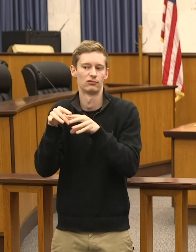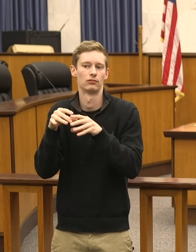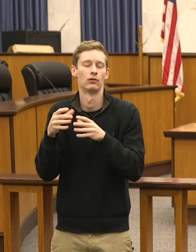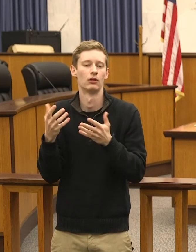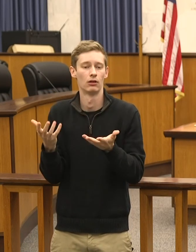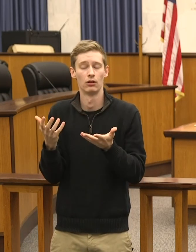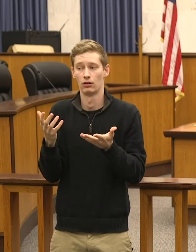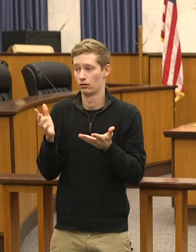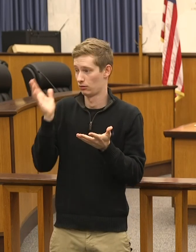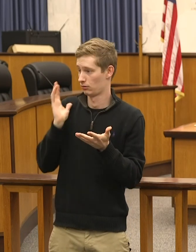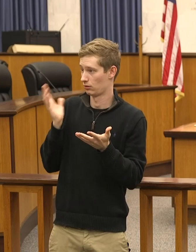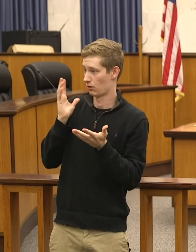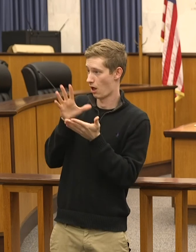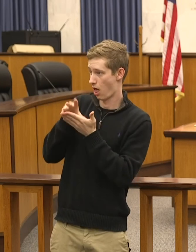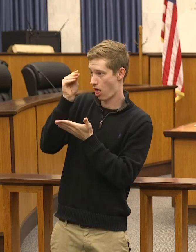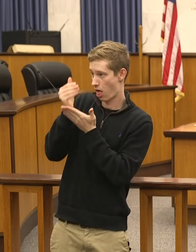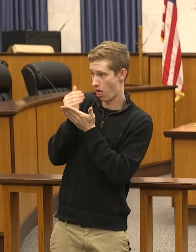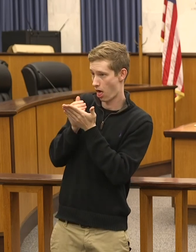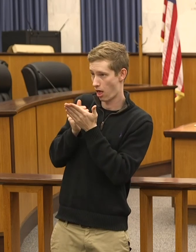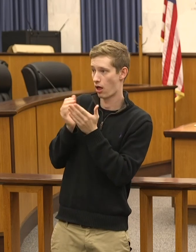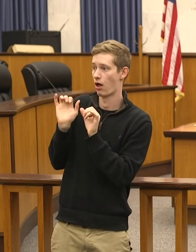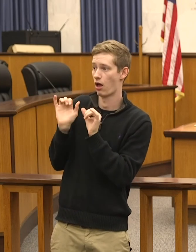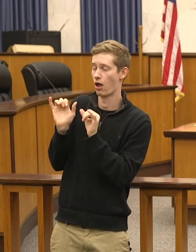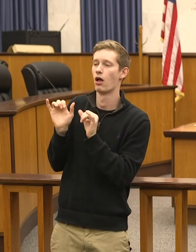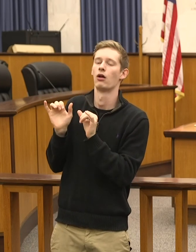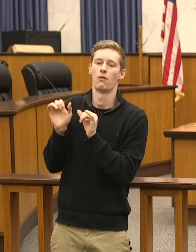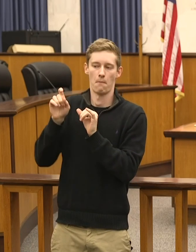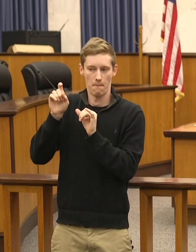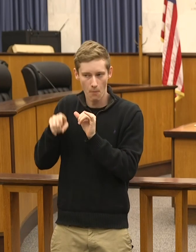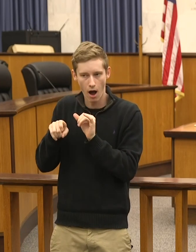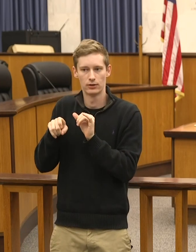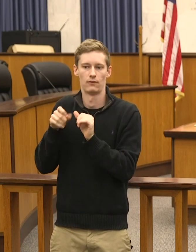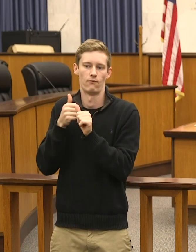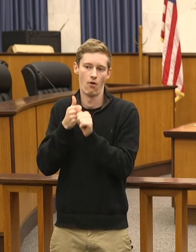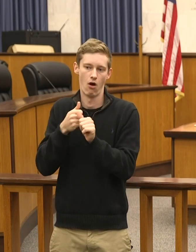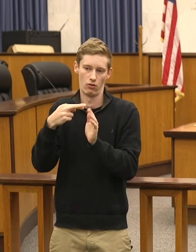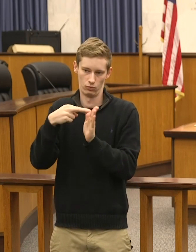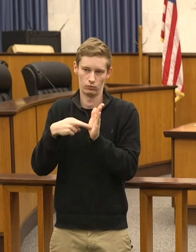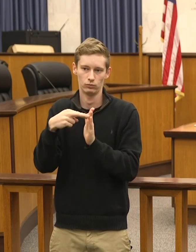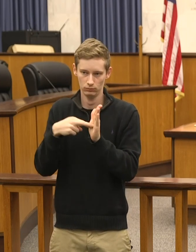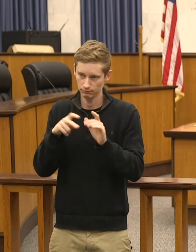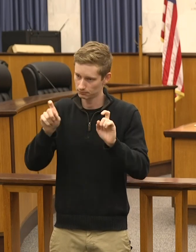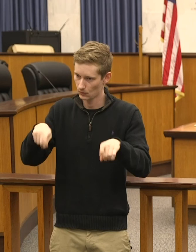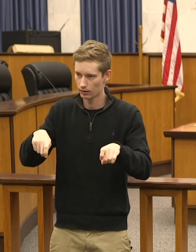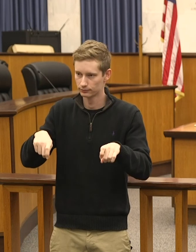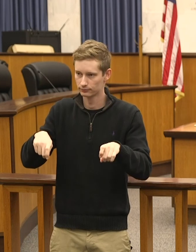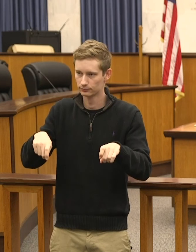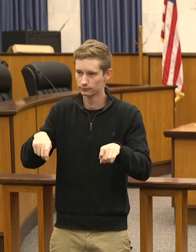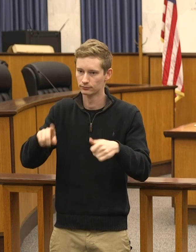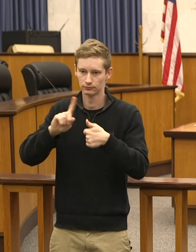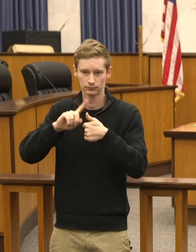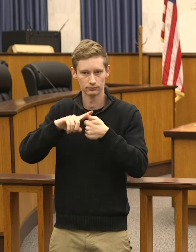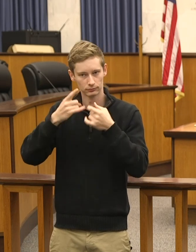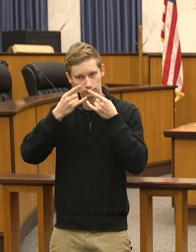beginning of the pandemic have to be leaned on during this most challenging time. And that means, first, using your mask.